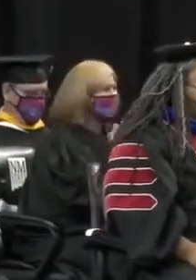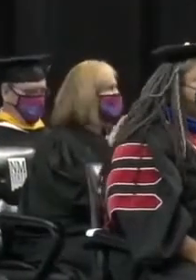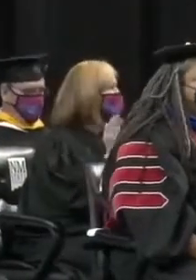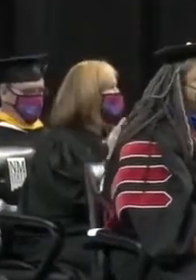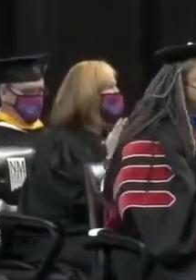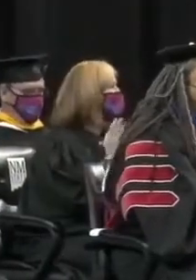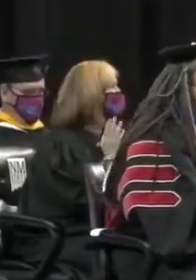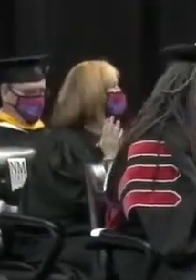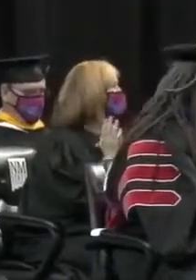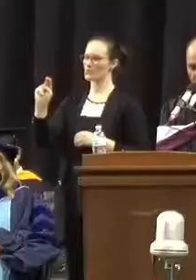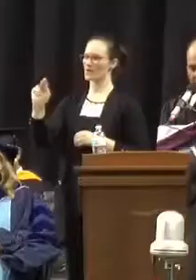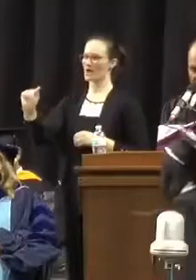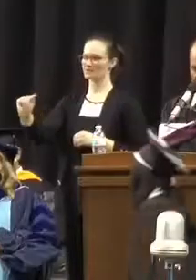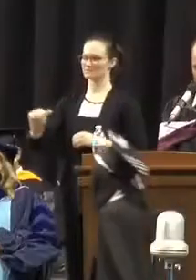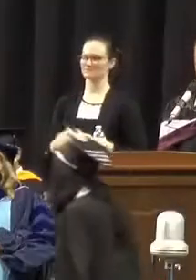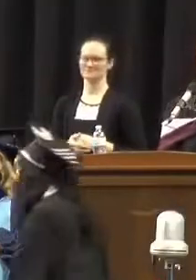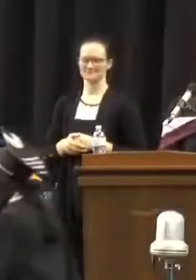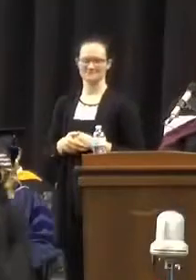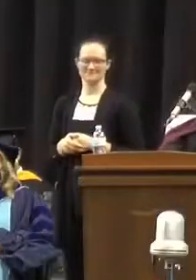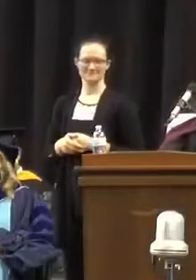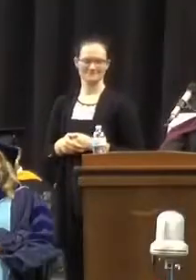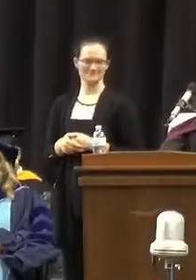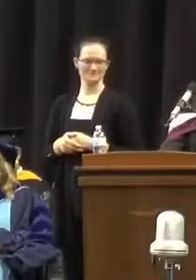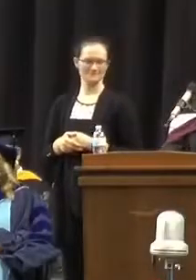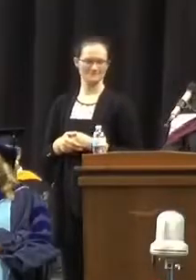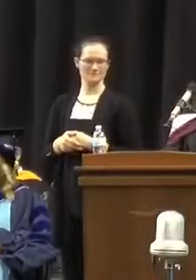Serena Ariana Luna.